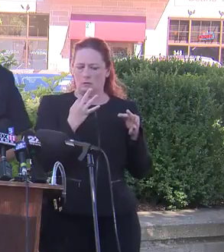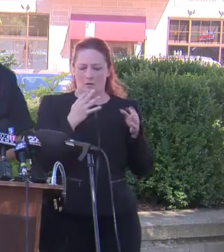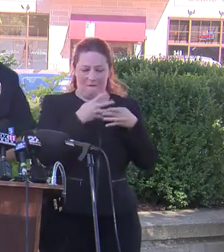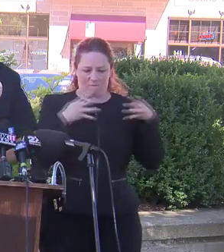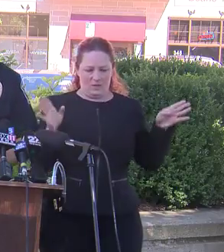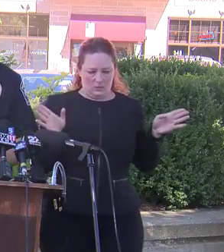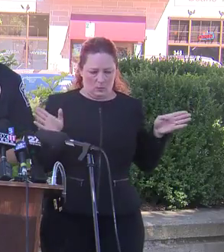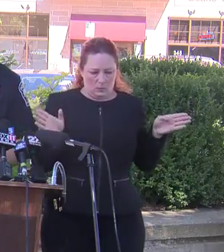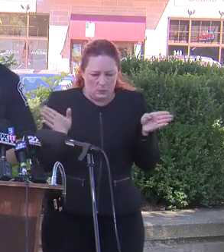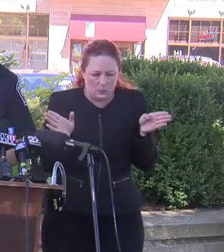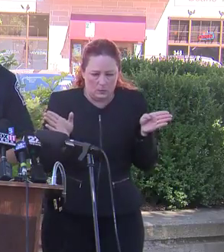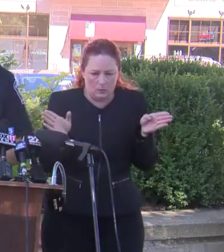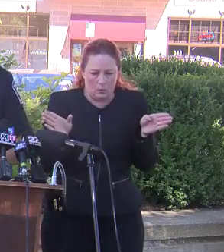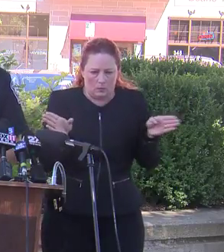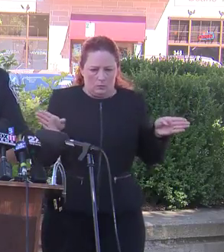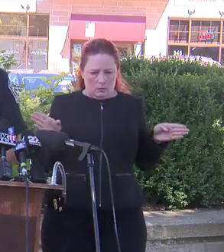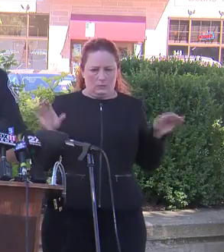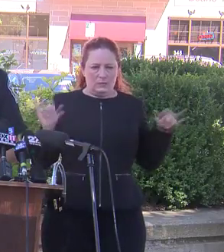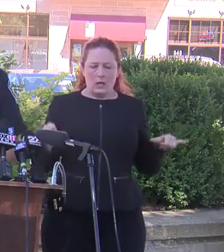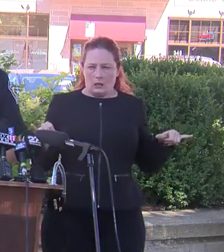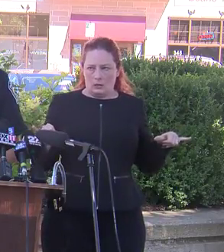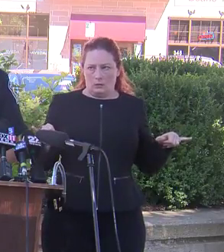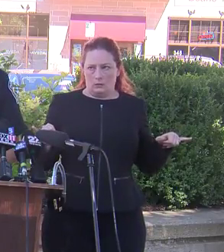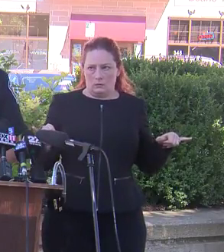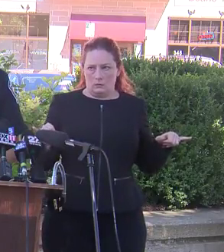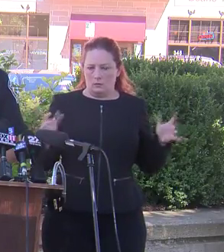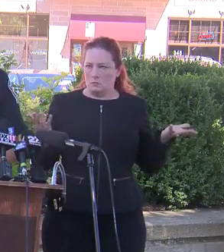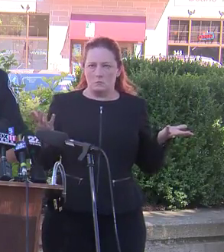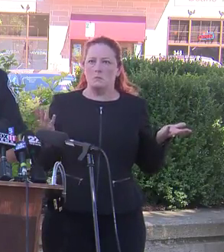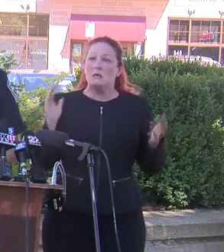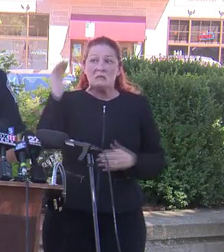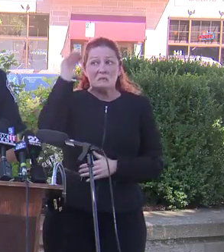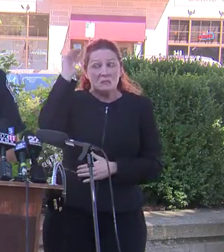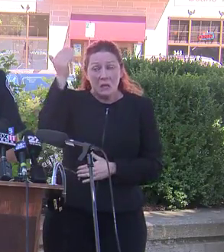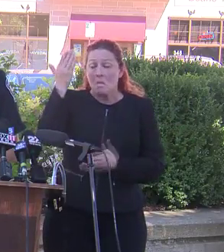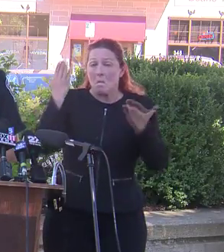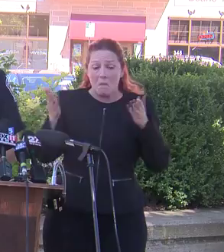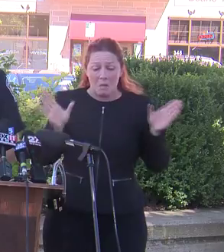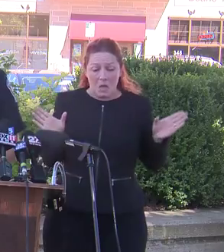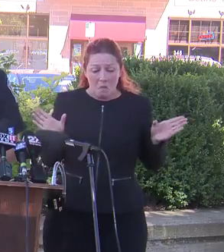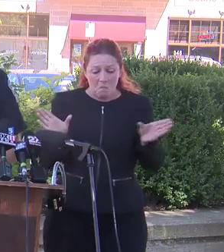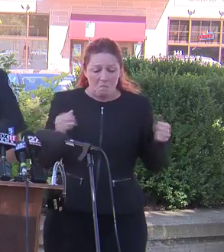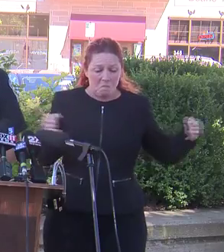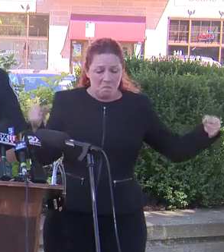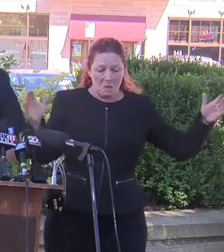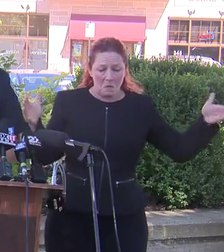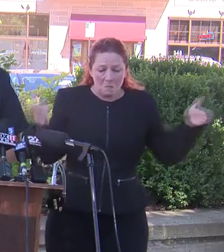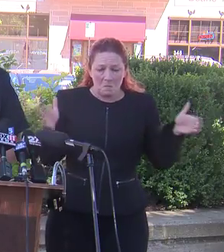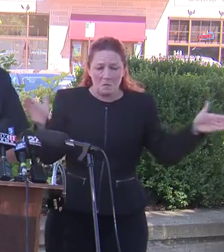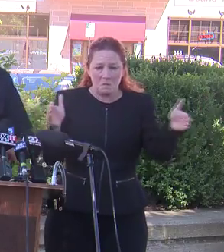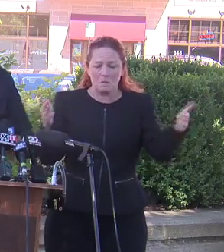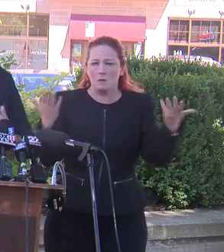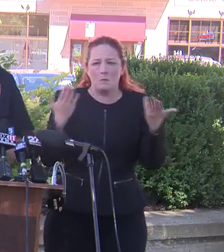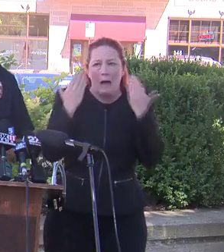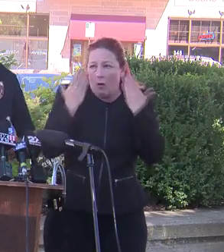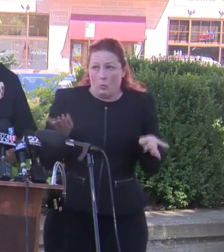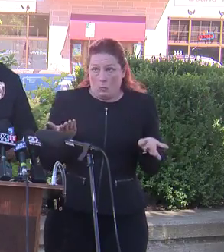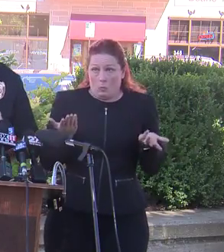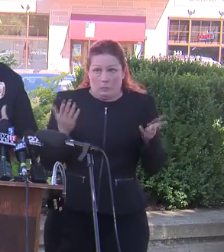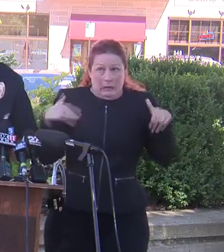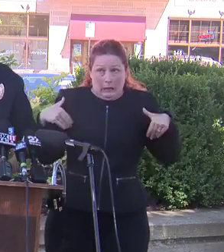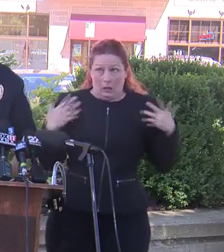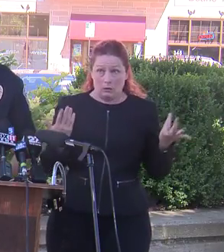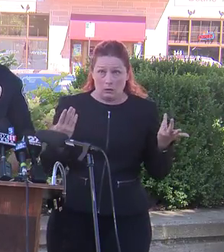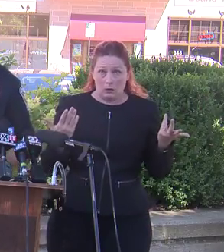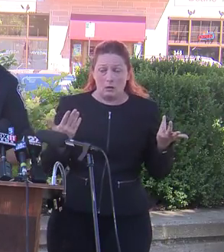shrink. It sounds like there's a good possibility that it can be done, but I don't. More